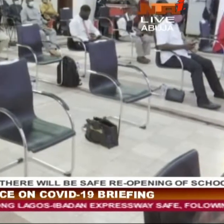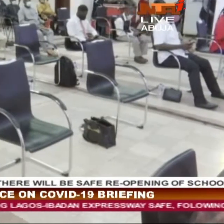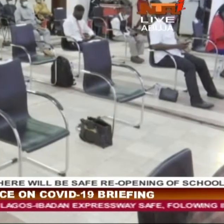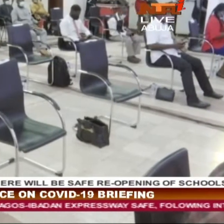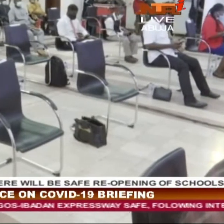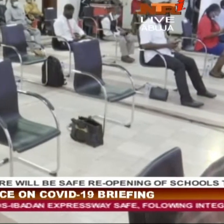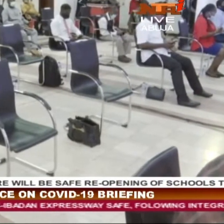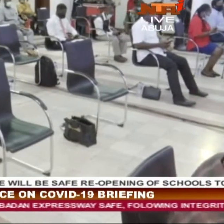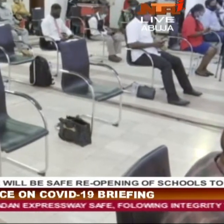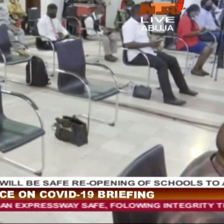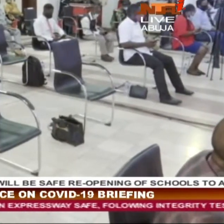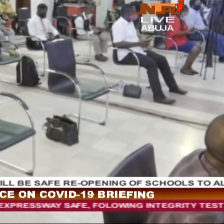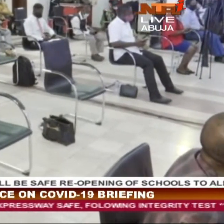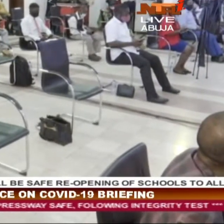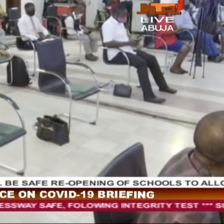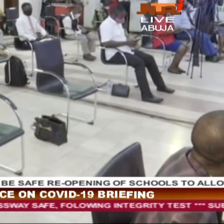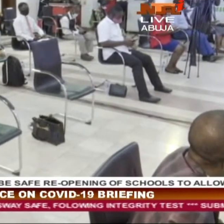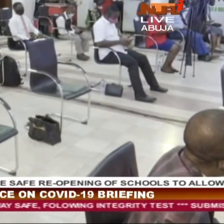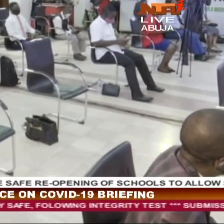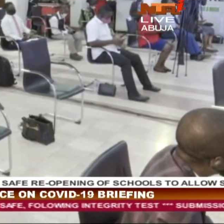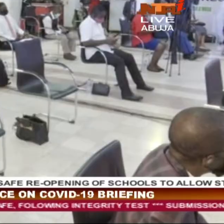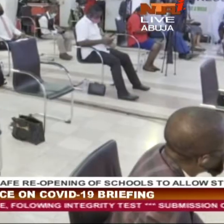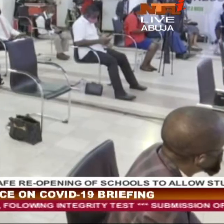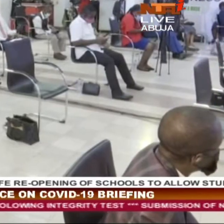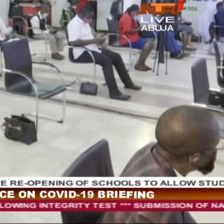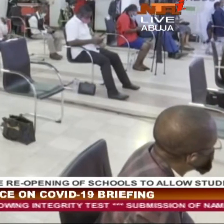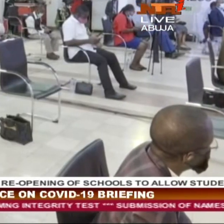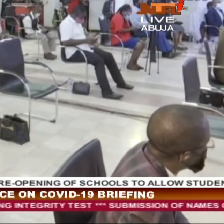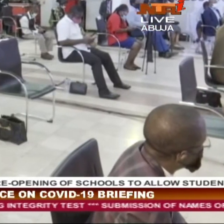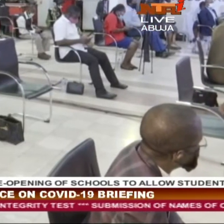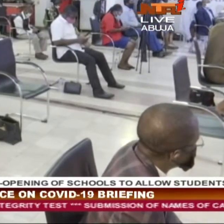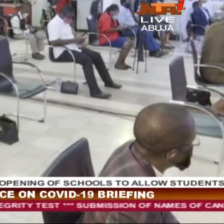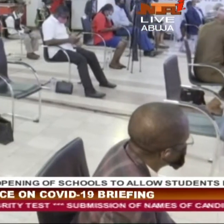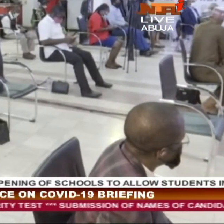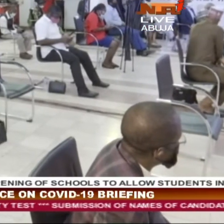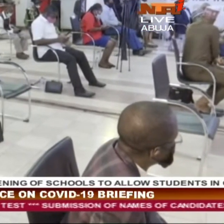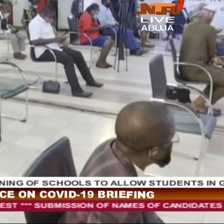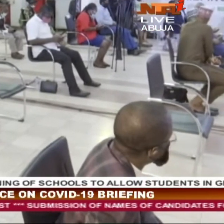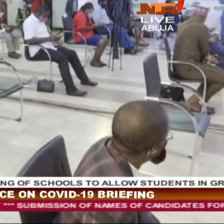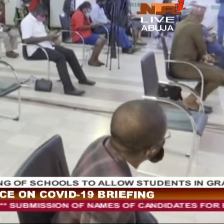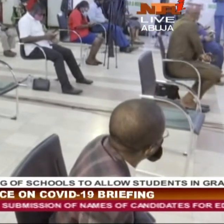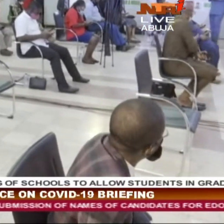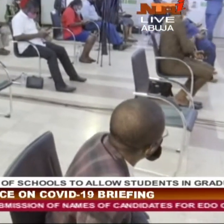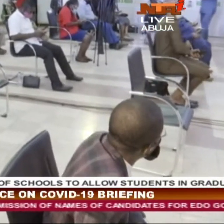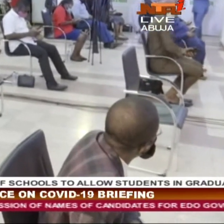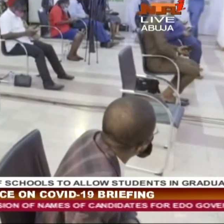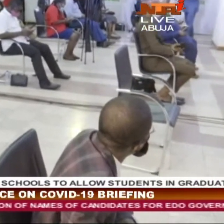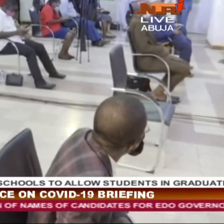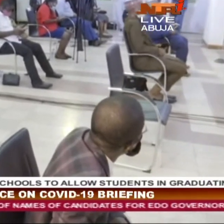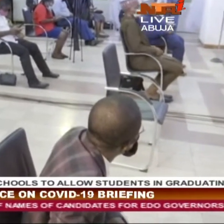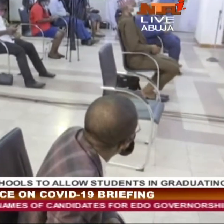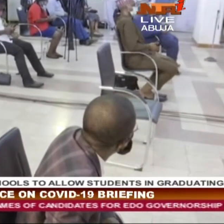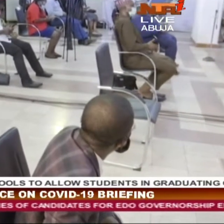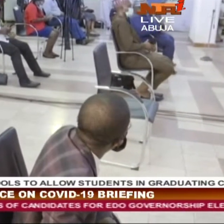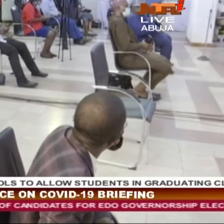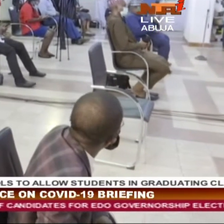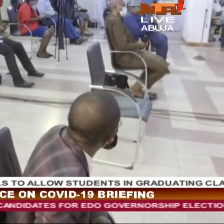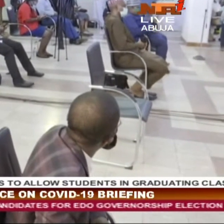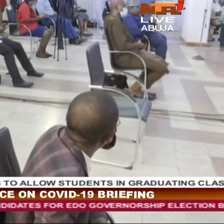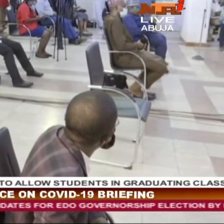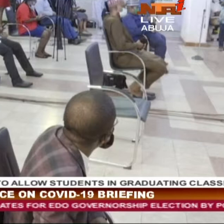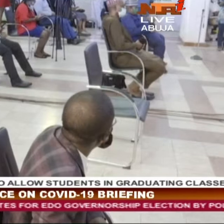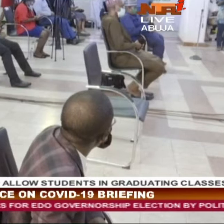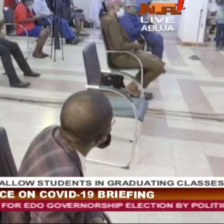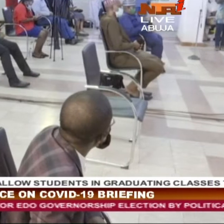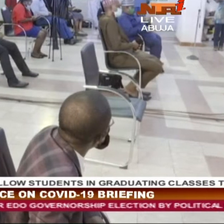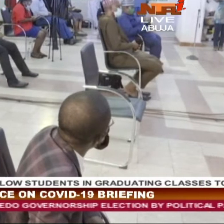know, will they be able to travel from state to state? They want to know, will